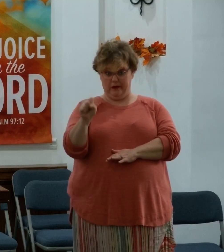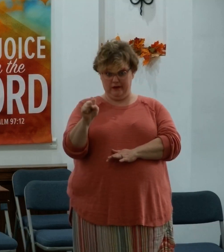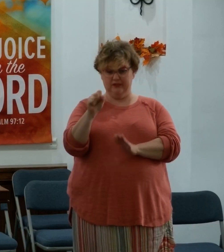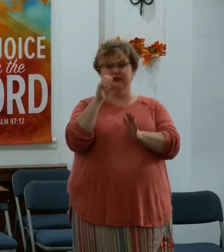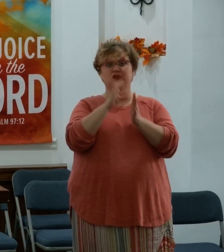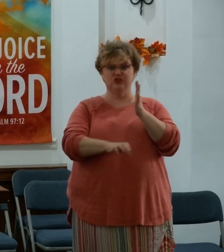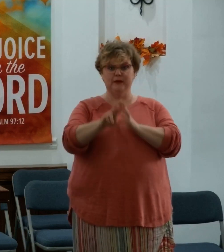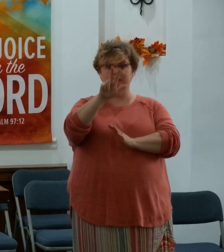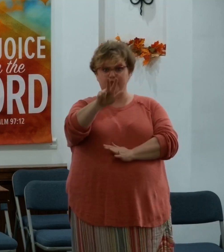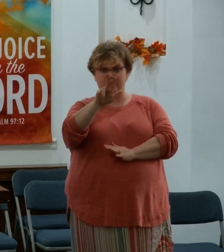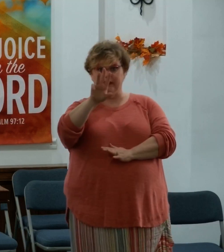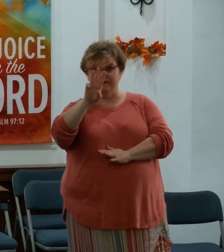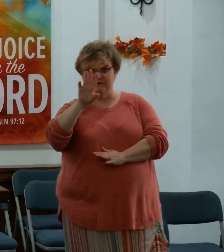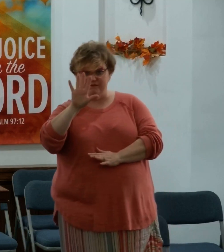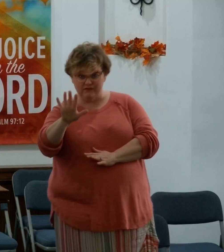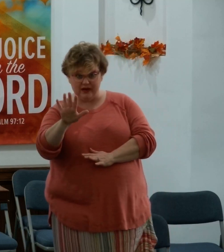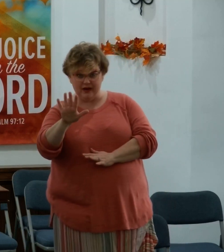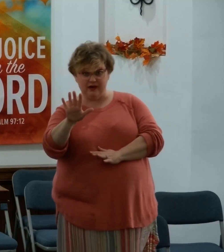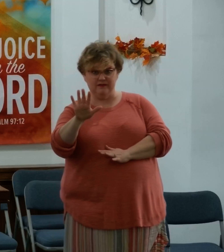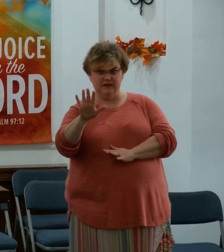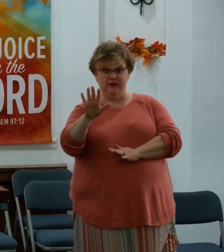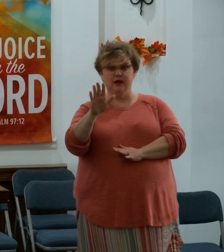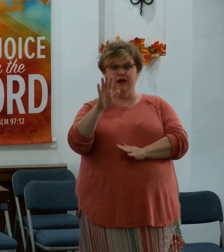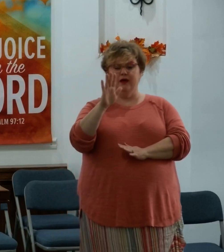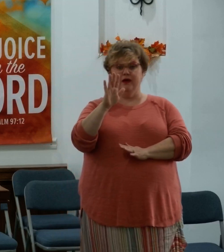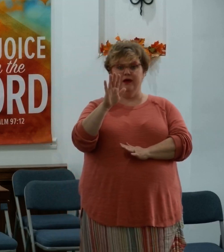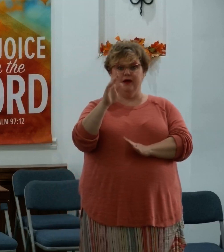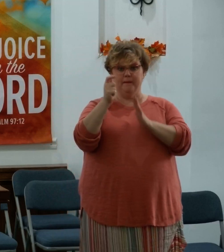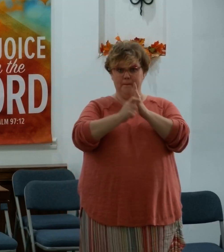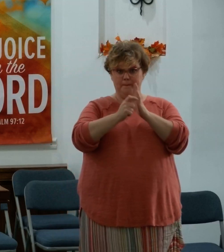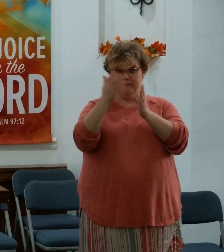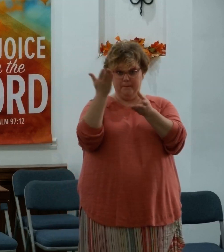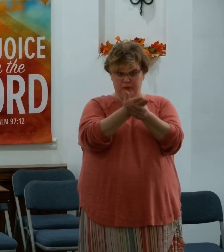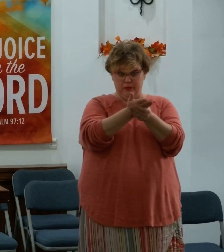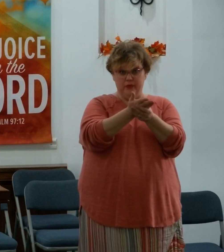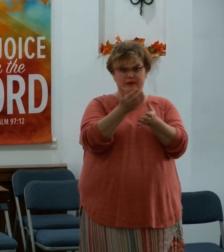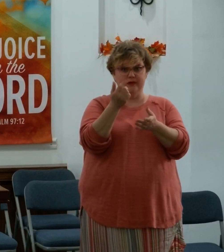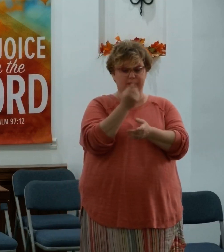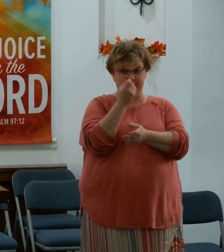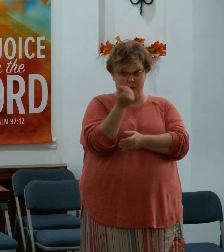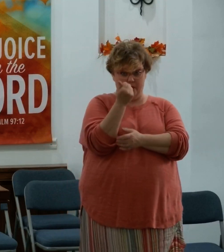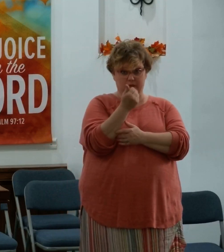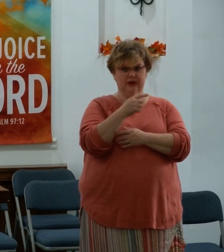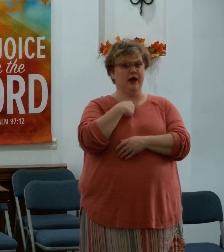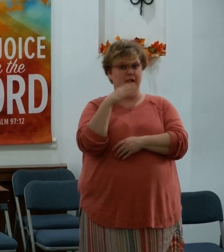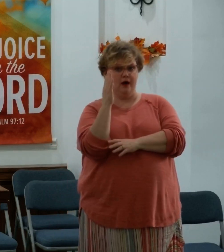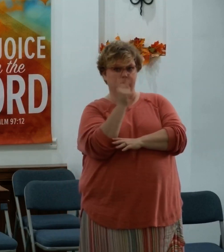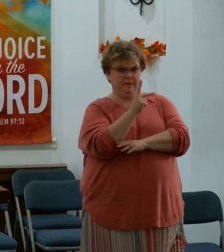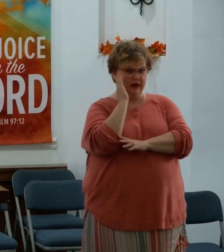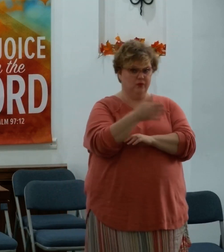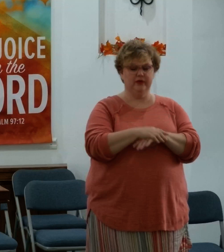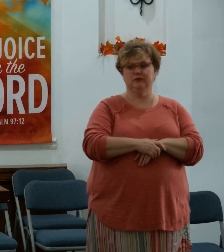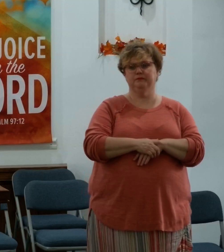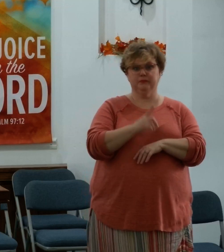And put your bulletin there, or your finger there, or your somebody's finger there, and hold it, because I'm going to come back and read. You're going to